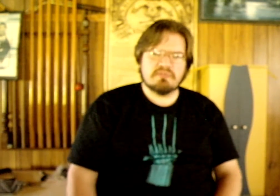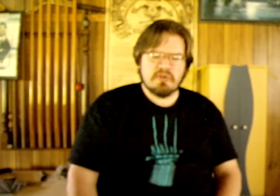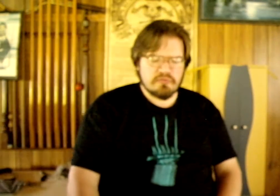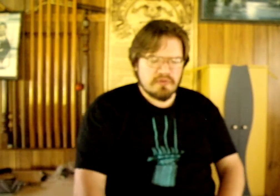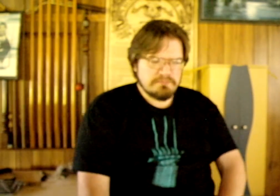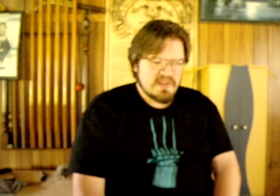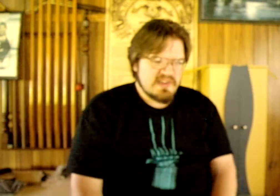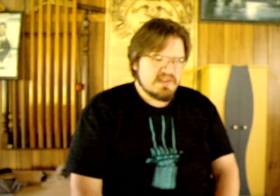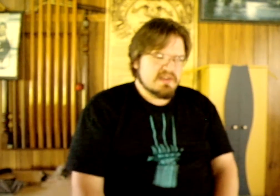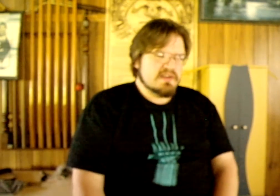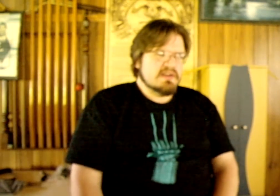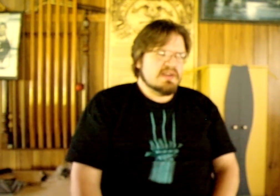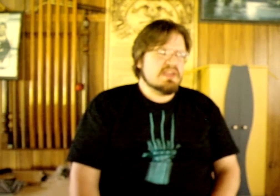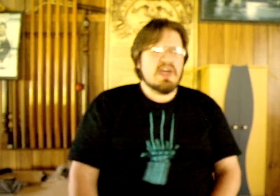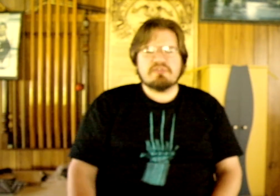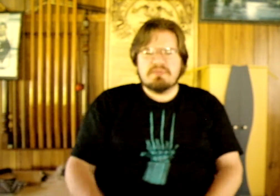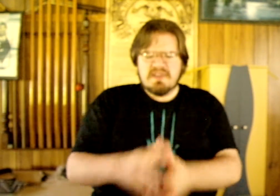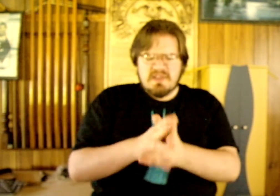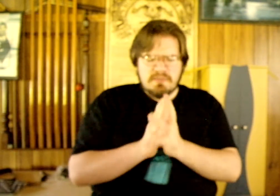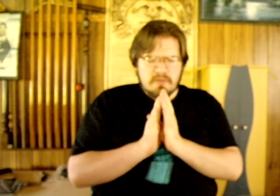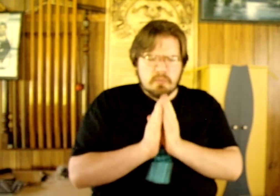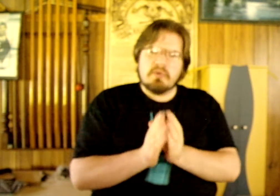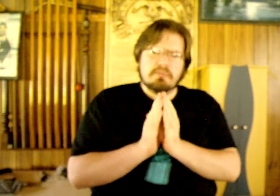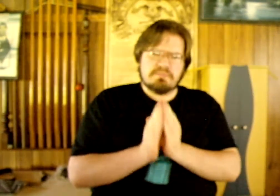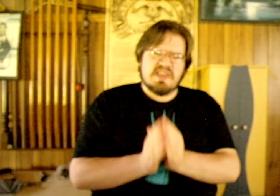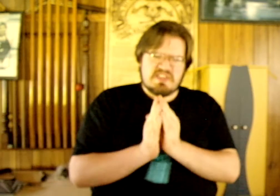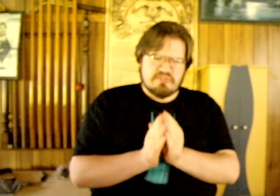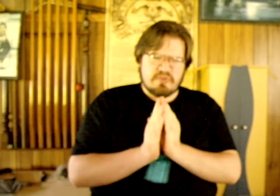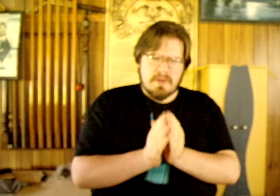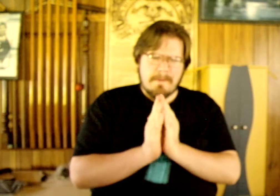philosopher. He asked me about world peace.